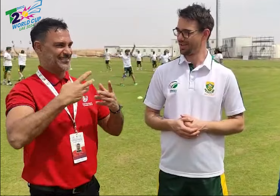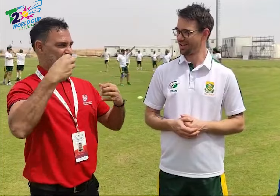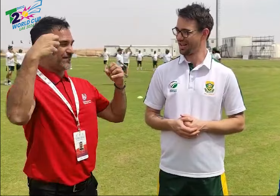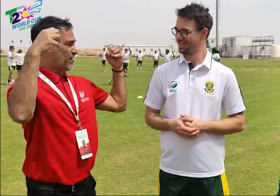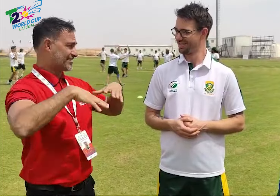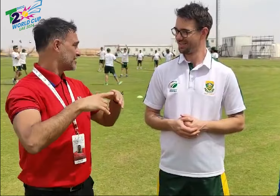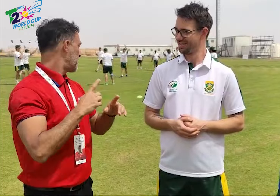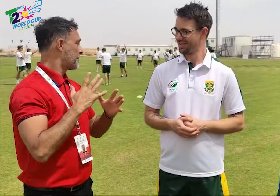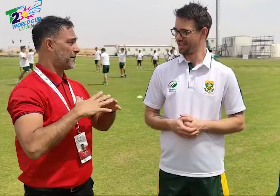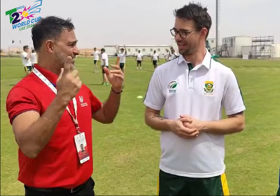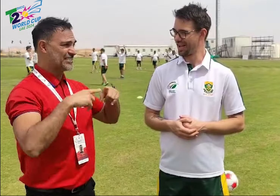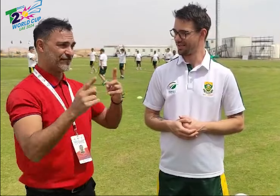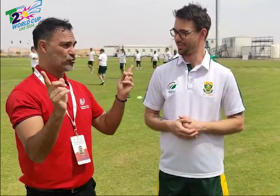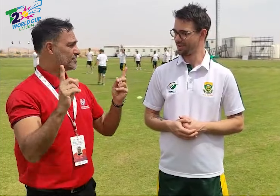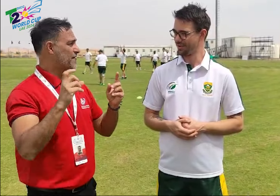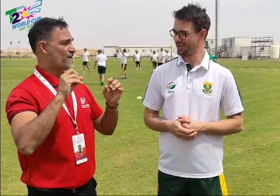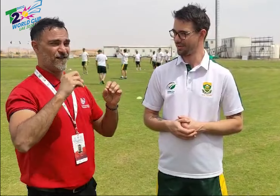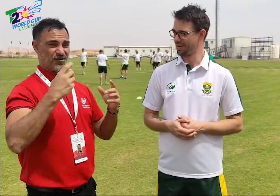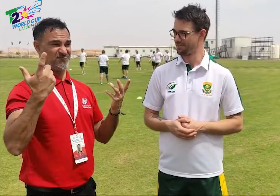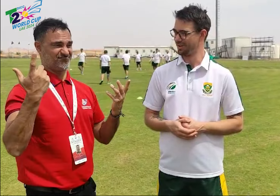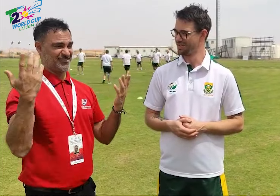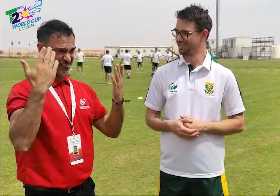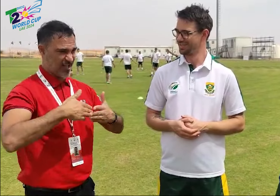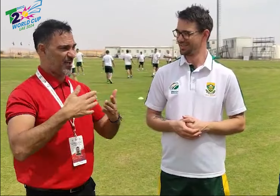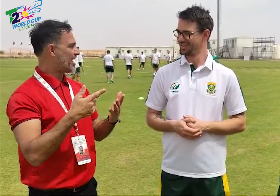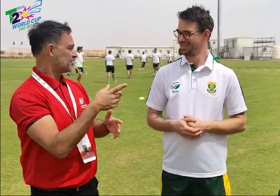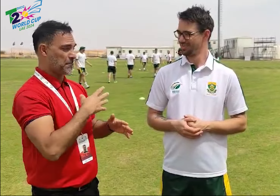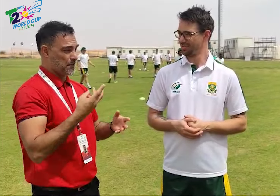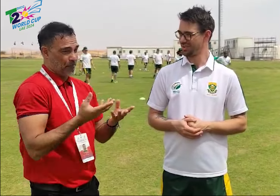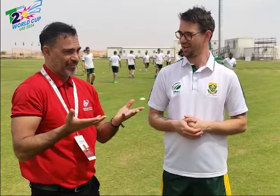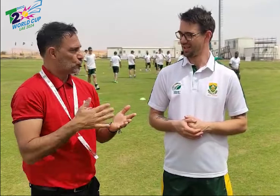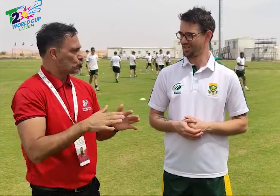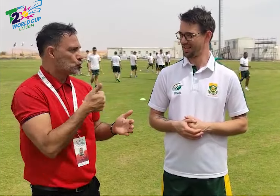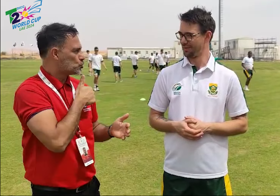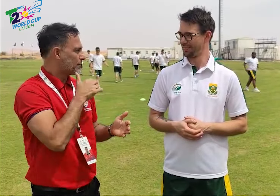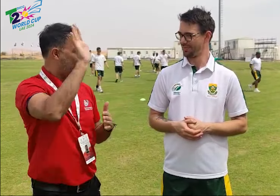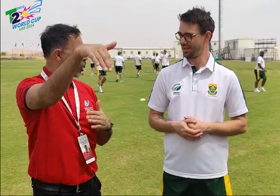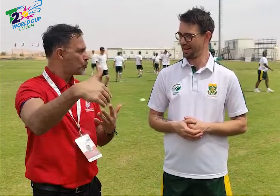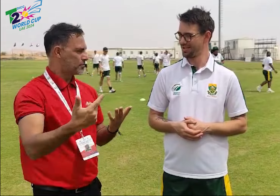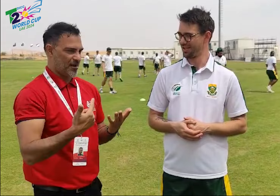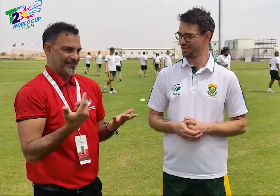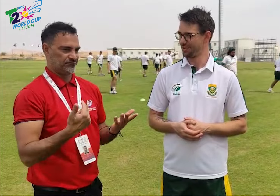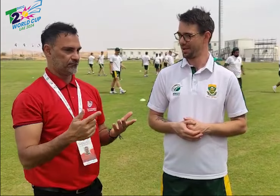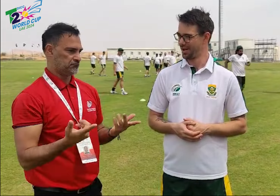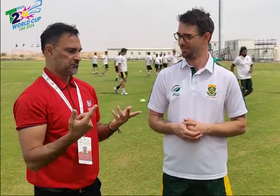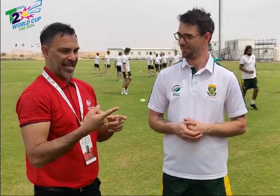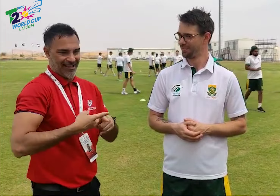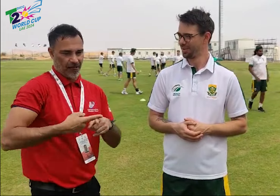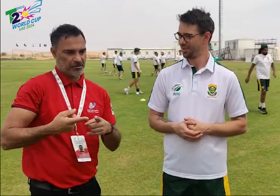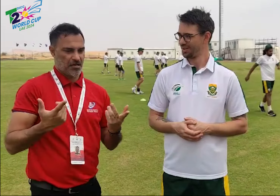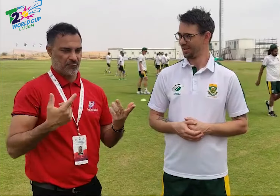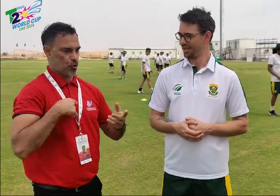can hopefully shine. Under the lights, of course, is always a different experience. When it's dark, it's tough, and the players are not used to it back